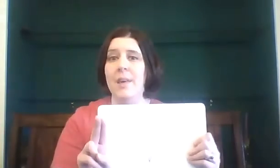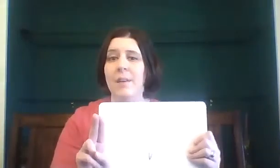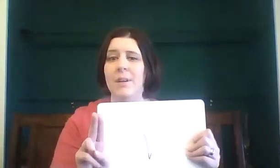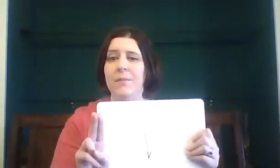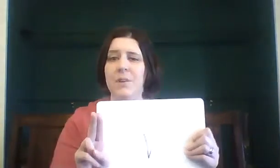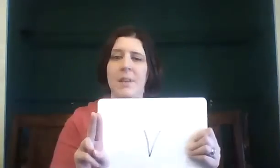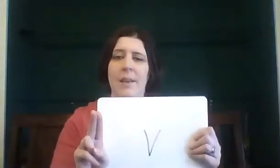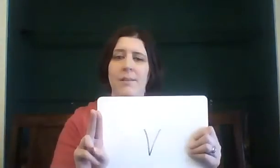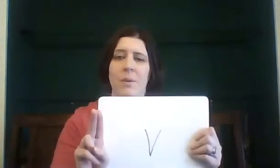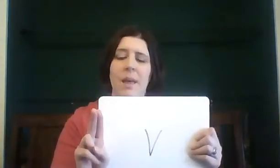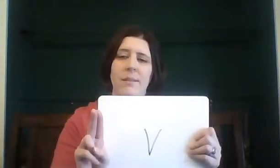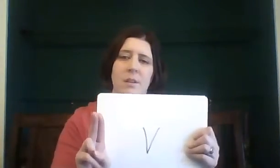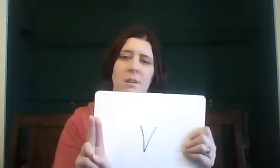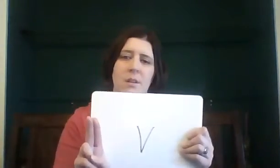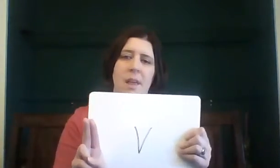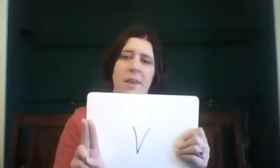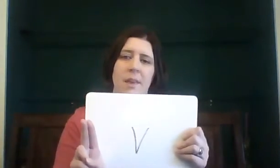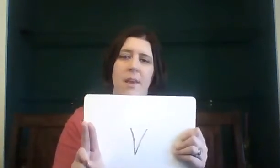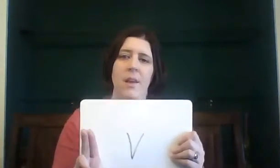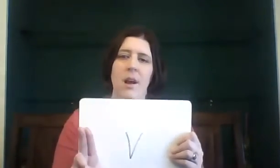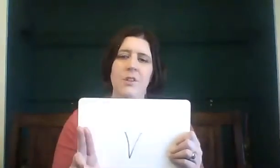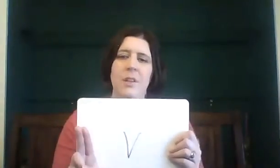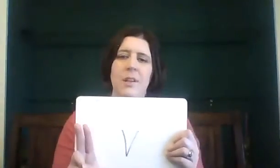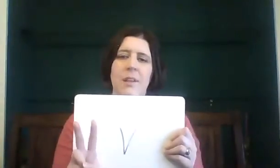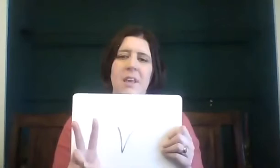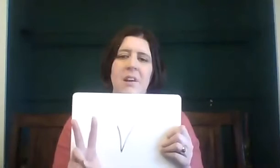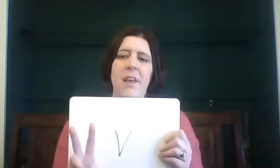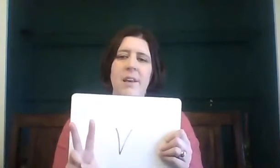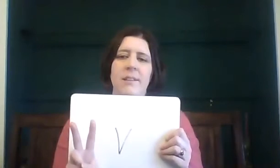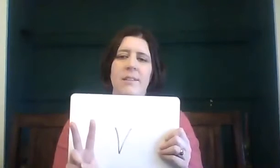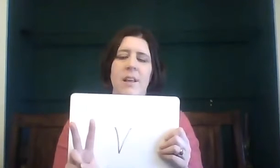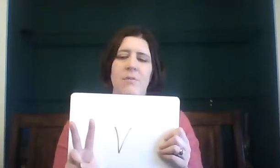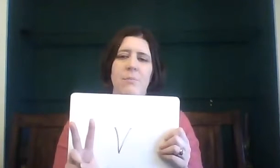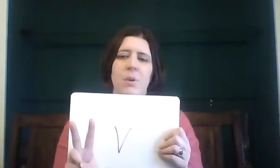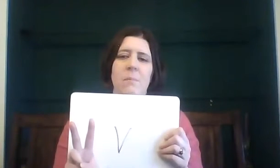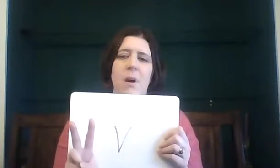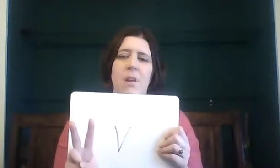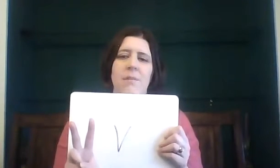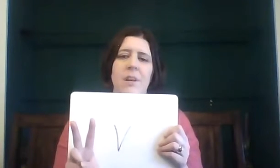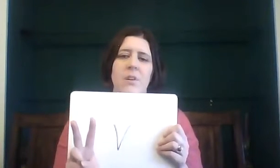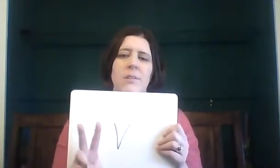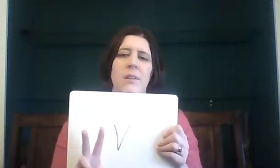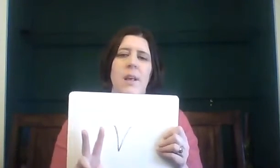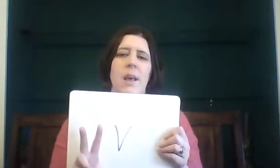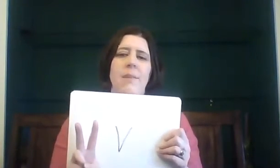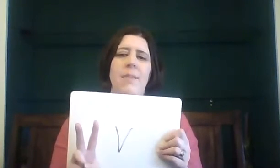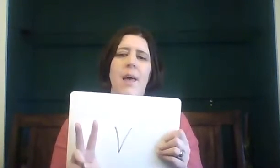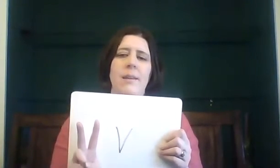I wonder if you can guess what that's going to look like. You're actually going to take your hands and pull apart your fingers, and that is the